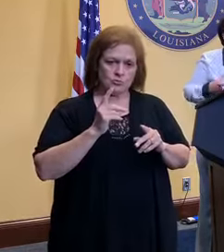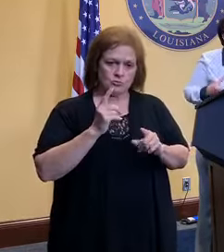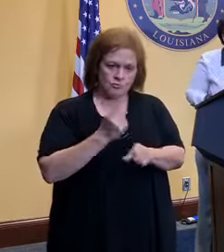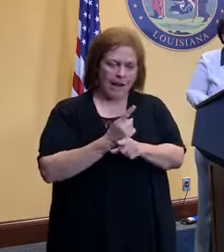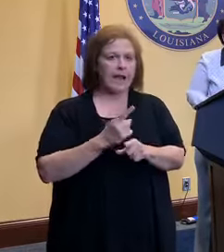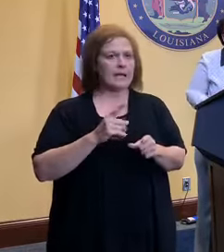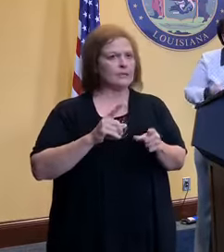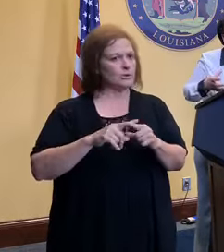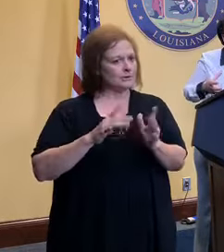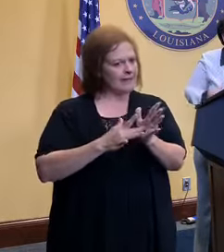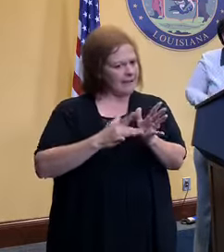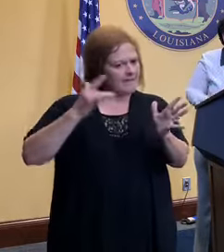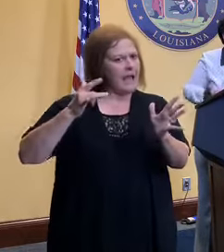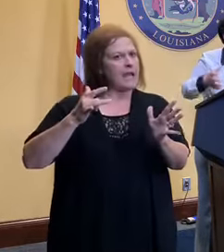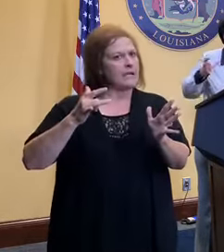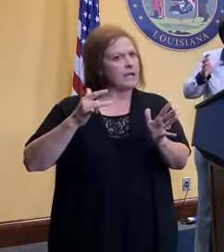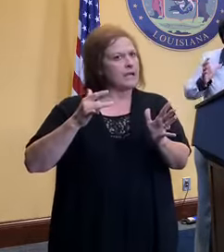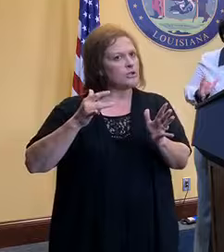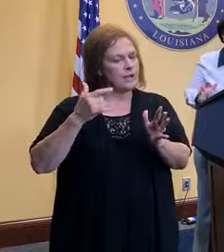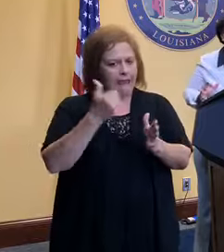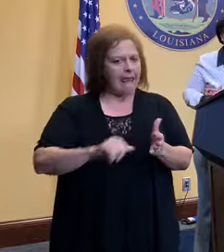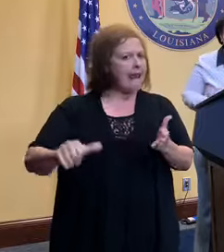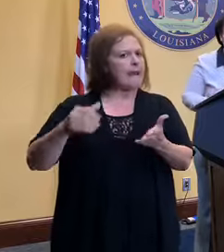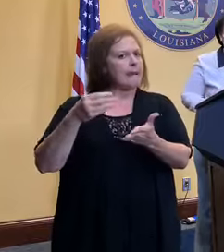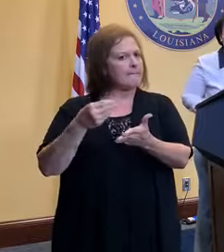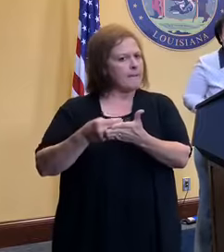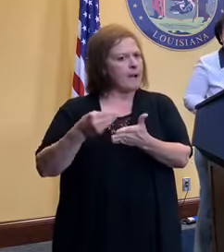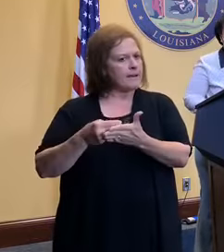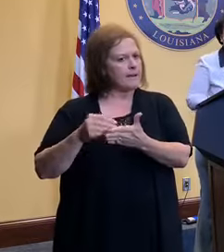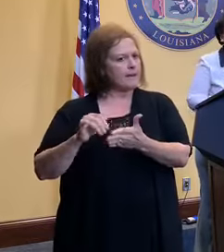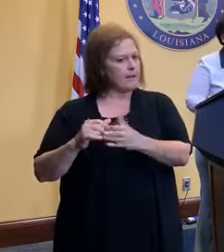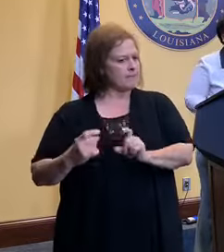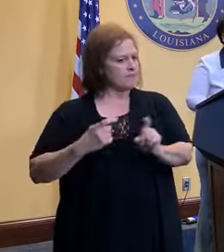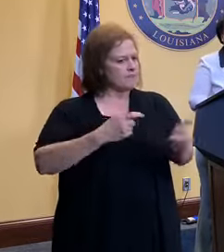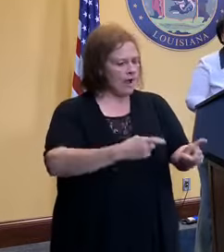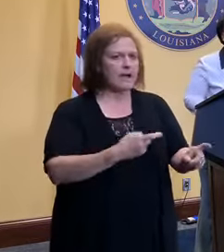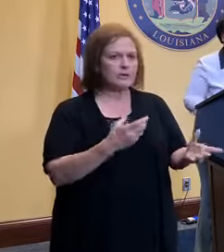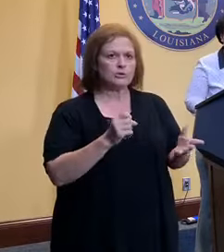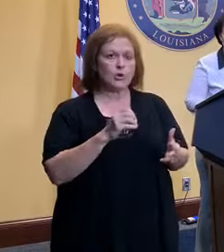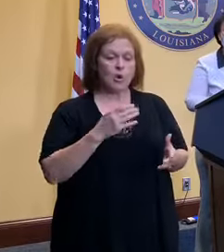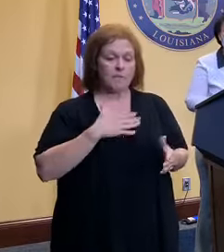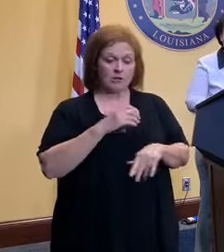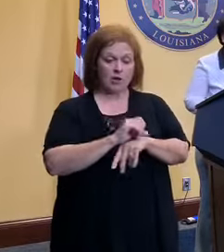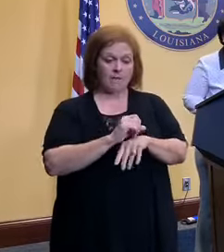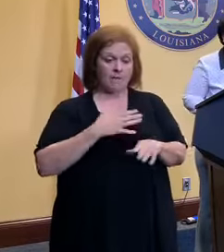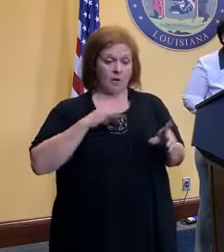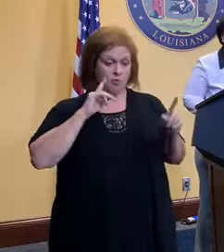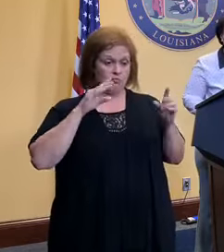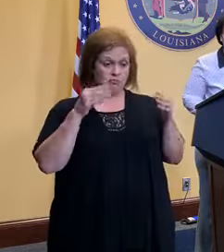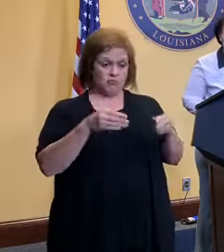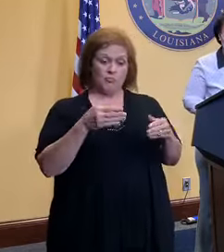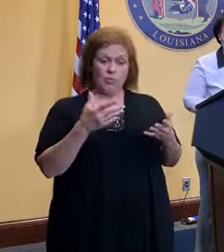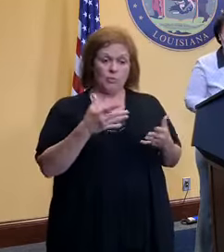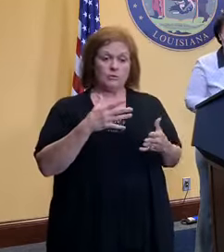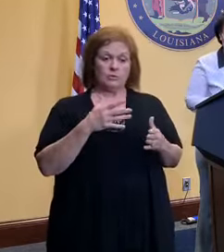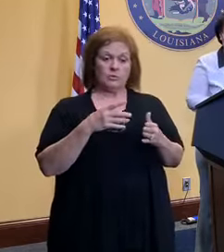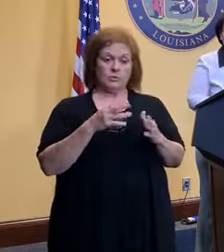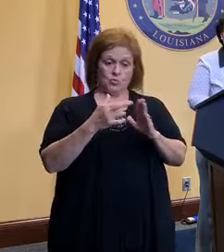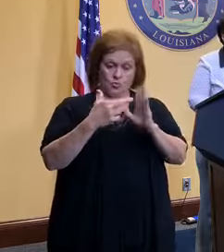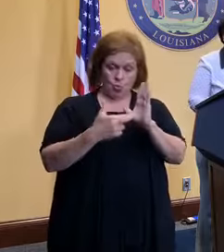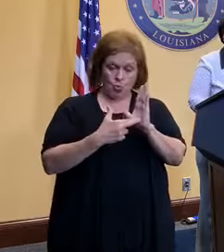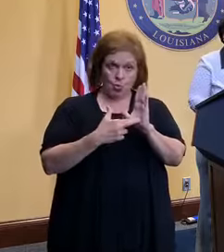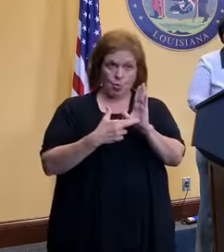of any resources that are allocated for them. So right now, my job and my focus is on the rules that